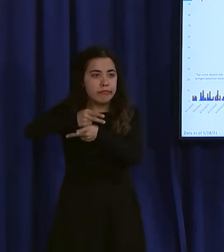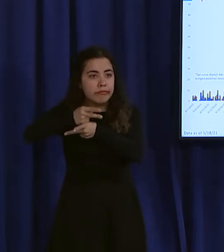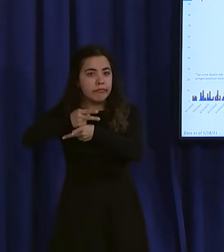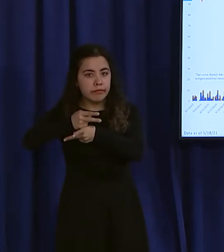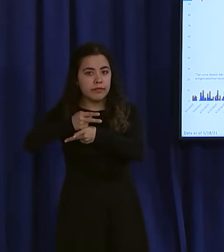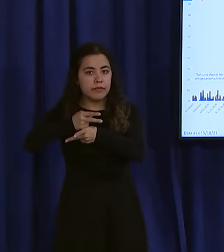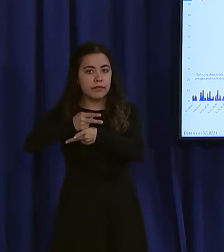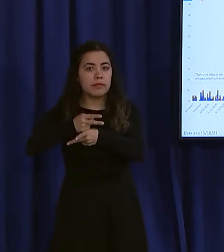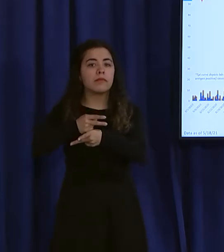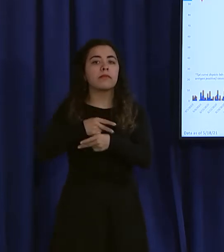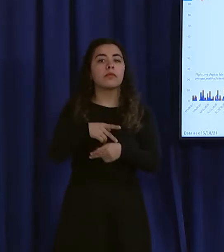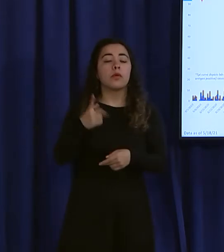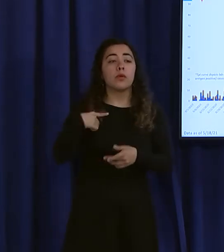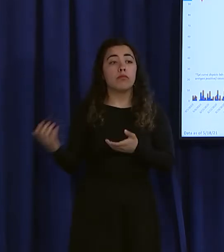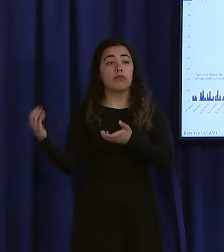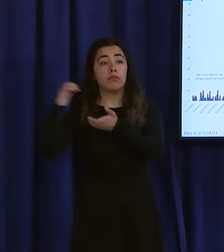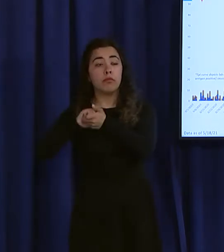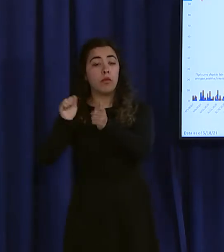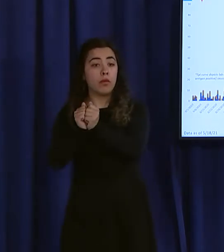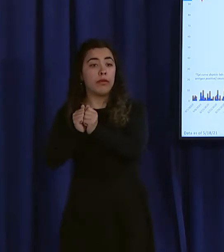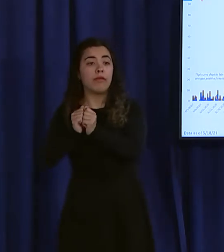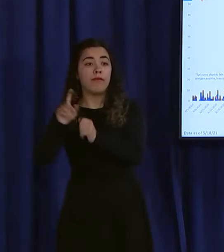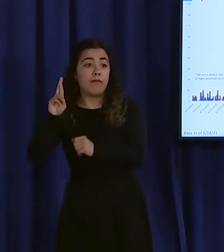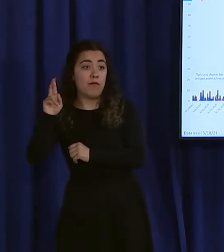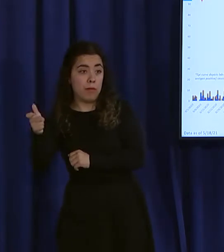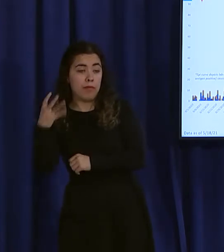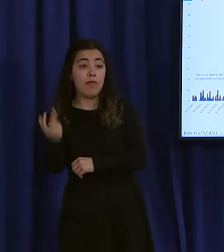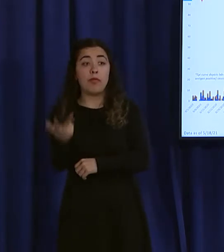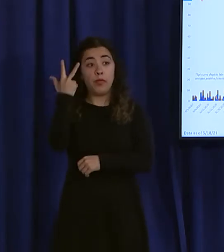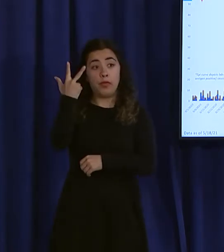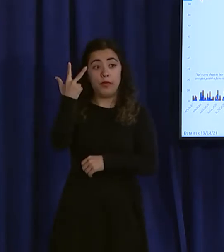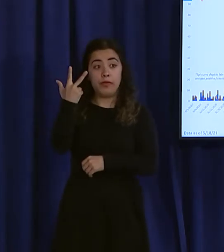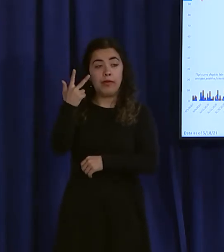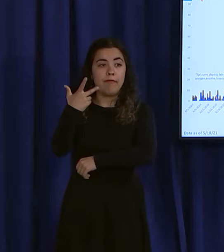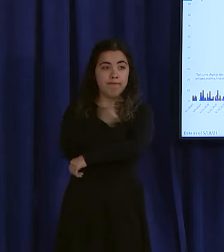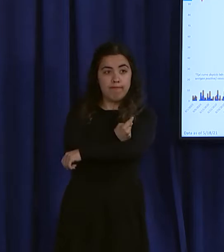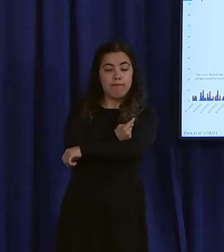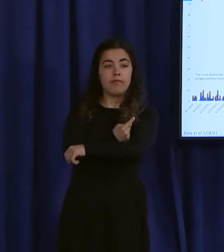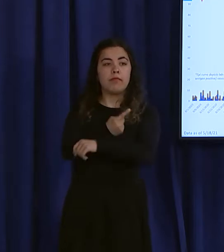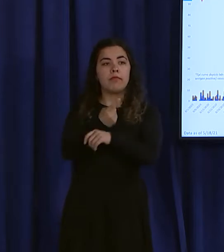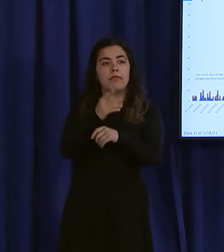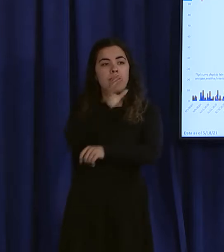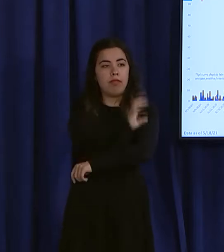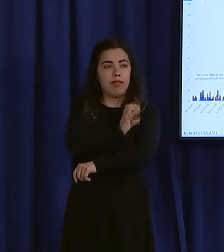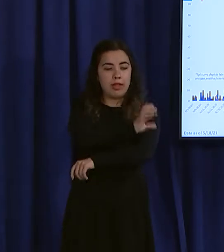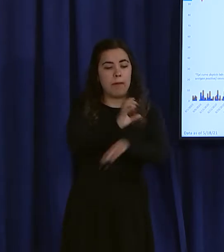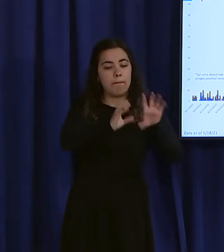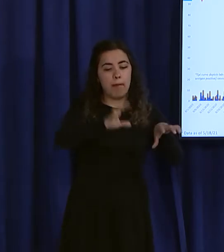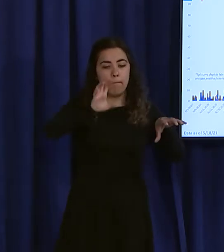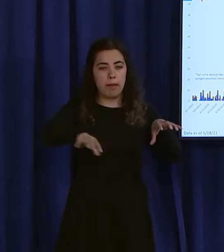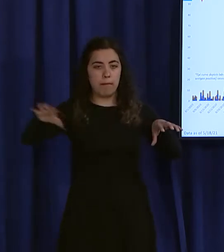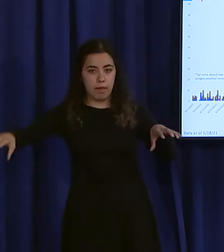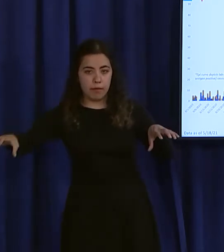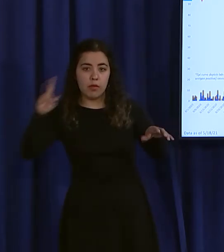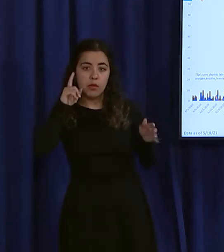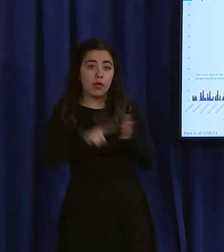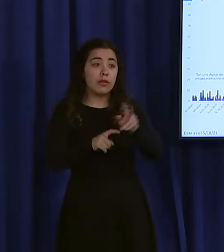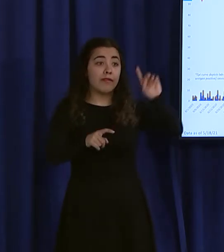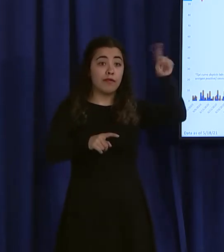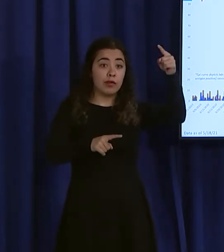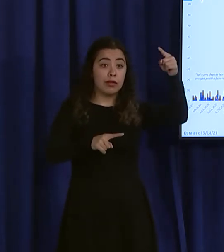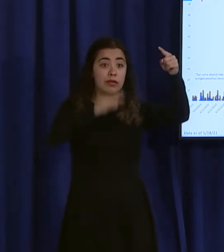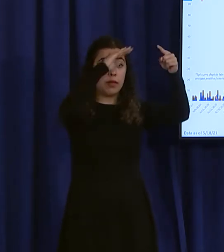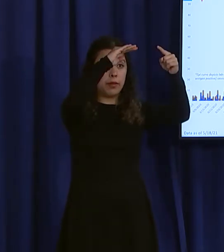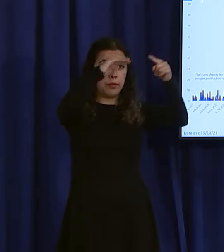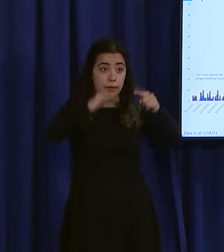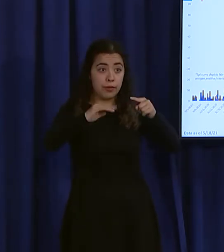3 vaccination clinics. And you can see as the first round of vaccination clinics, the second round of vaccination clinics, the third round of vaccination clinics